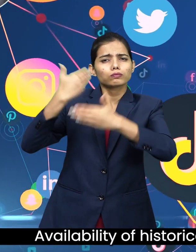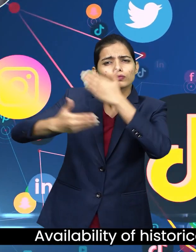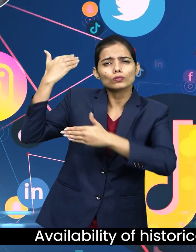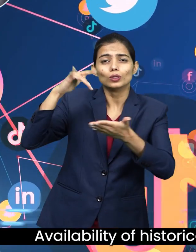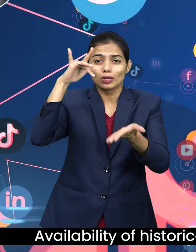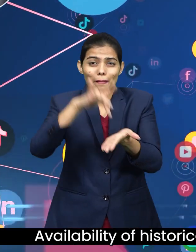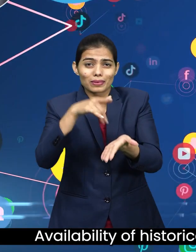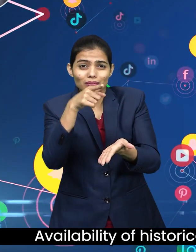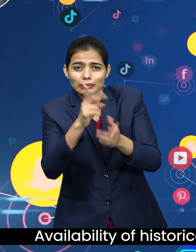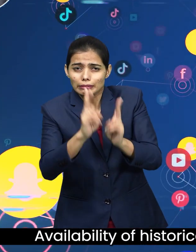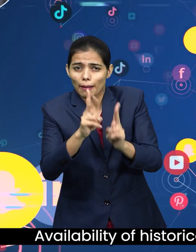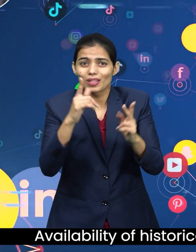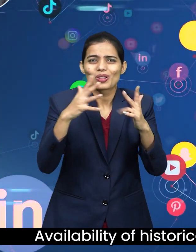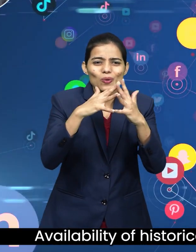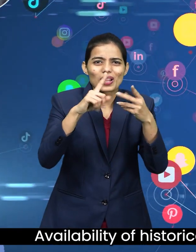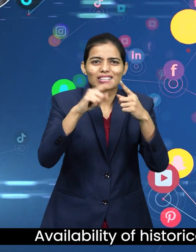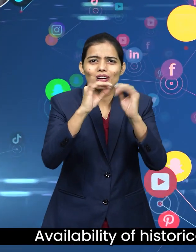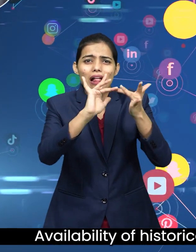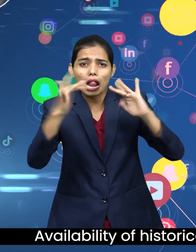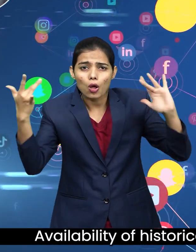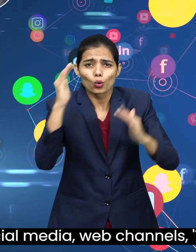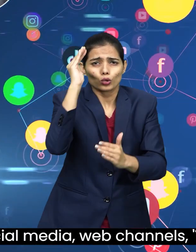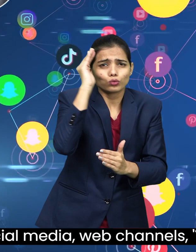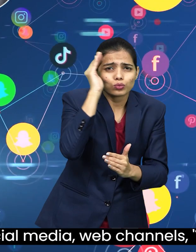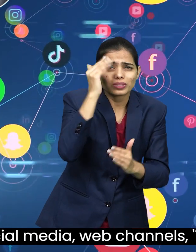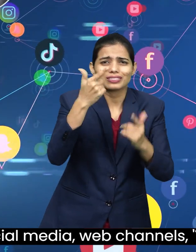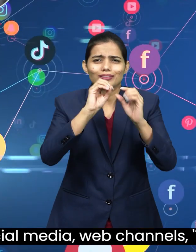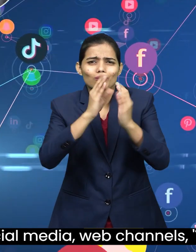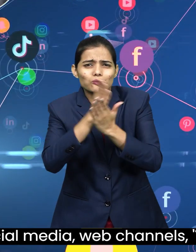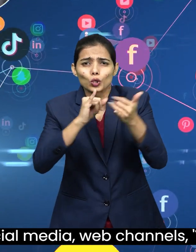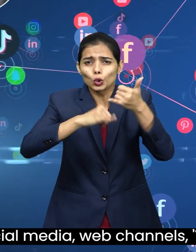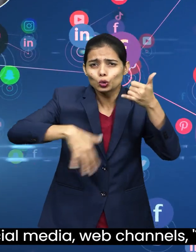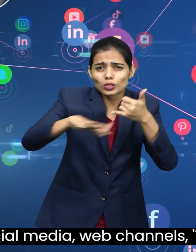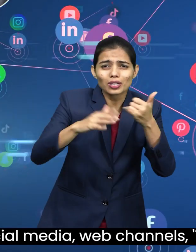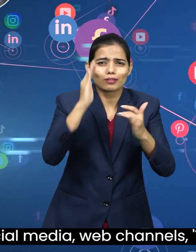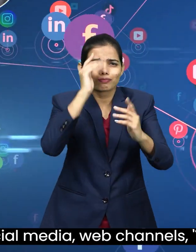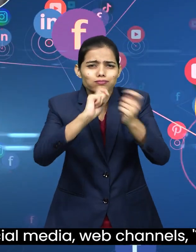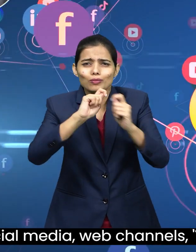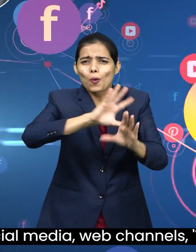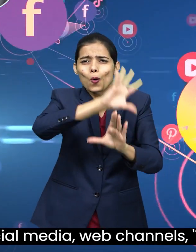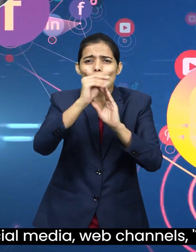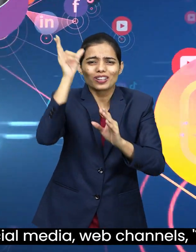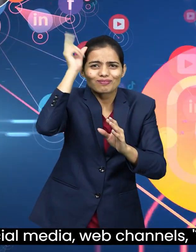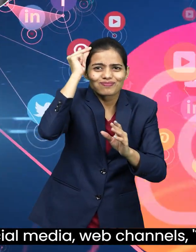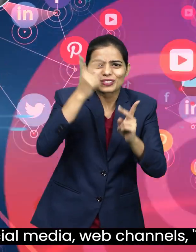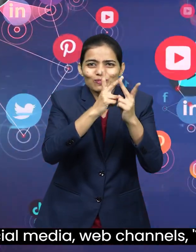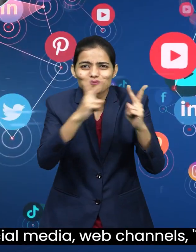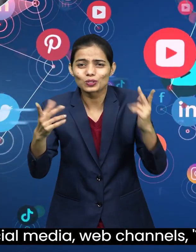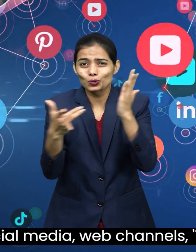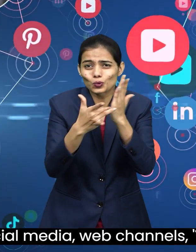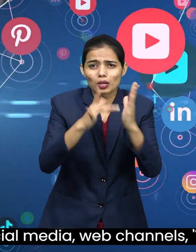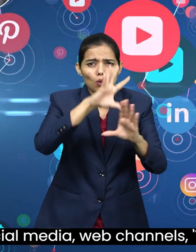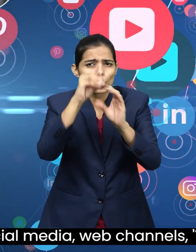Availability of historical content on web news portals, social media, web channels, YouTube,